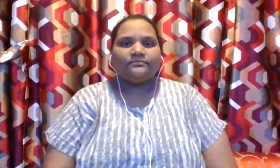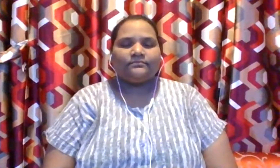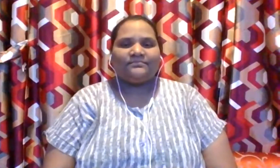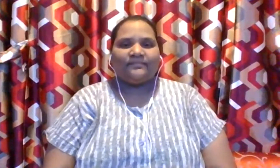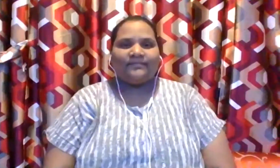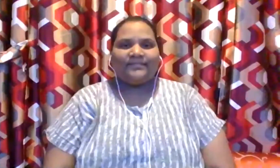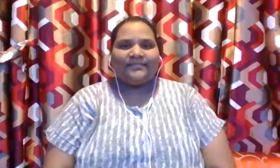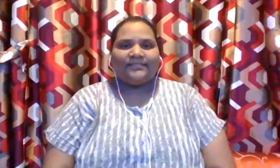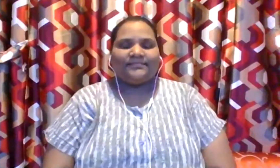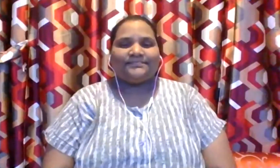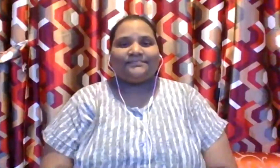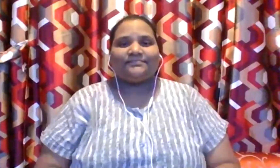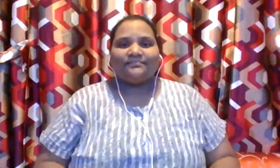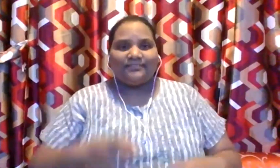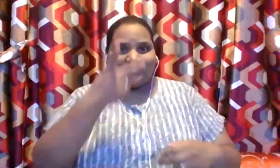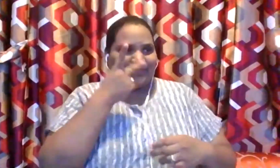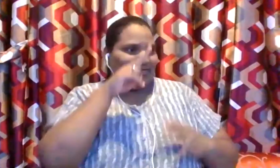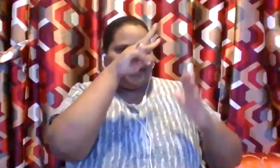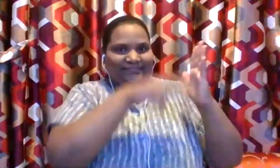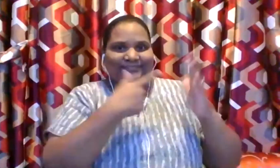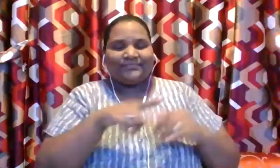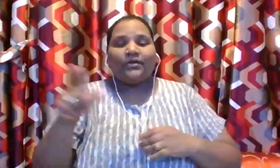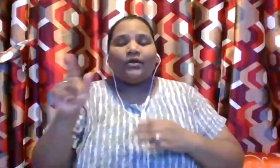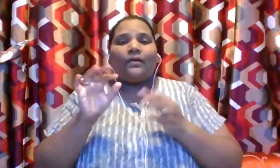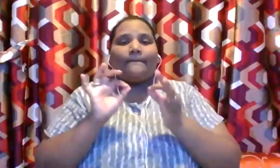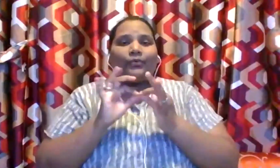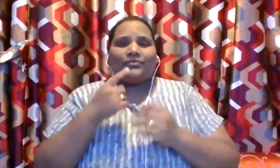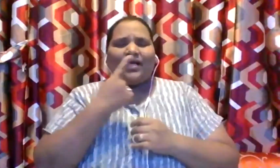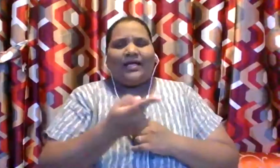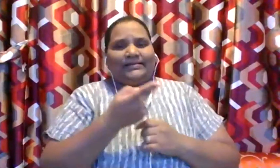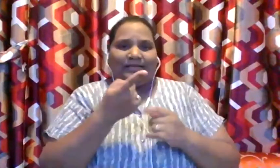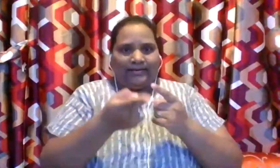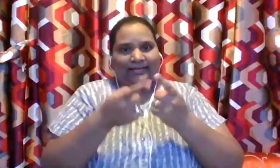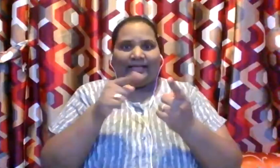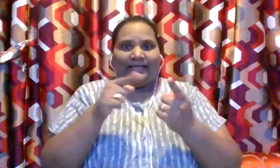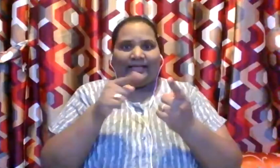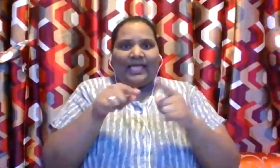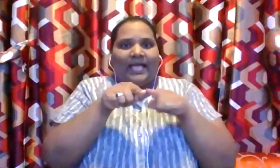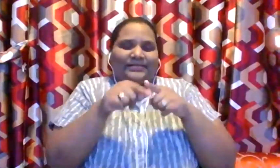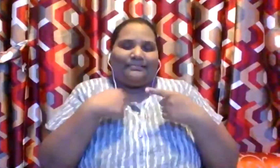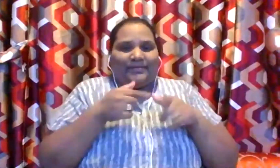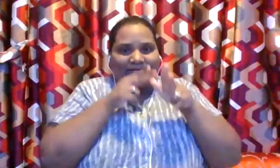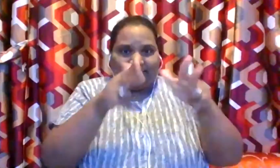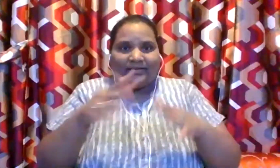Okay, so now apart from Lord Buddha, we have other examples also. We have Jesus Christ, we have